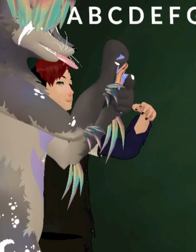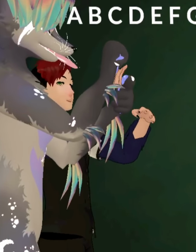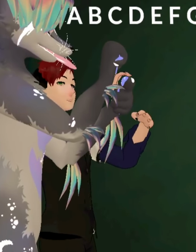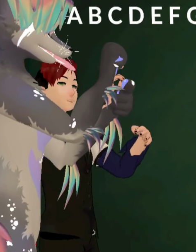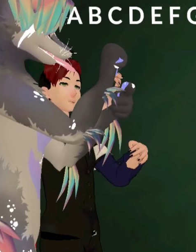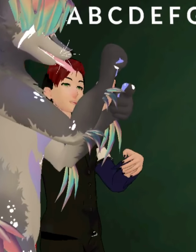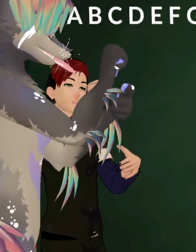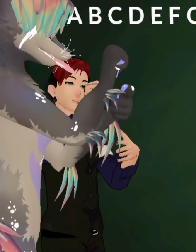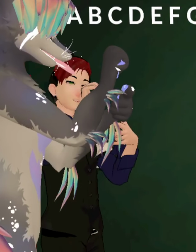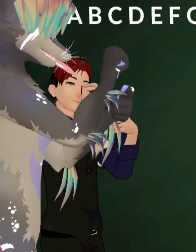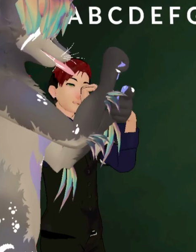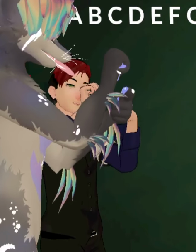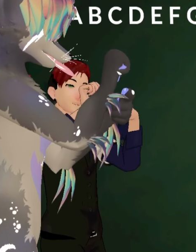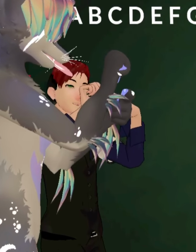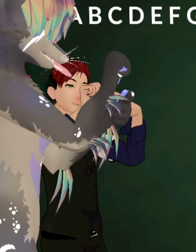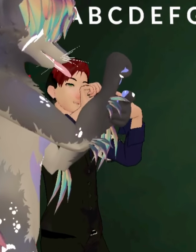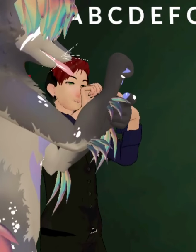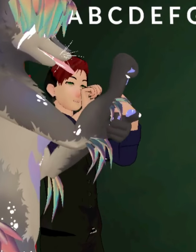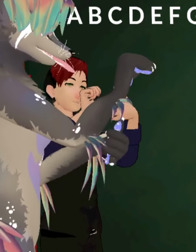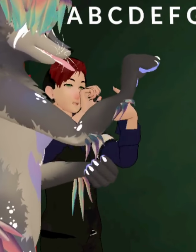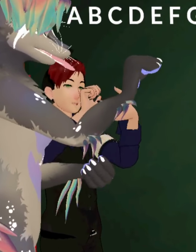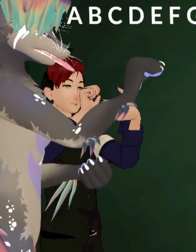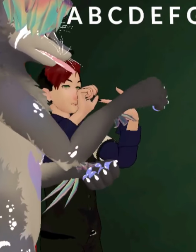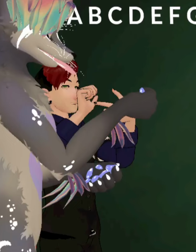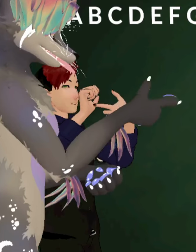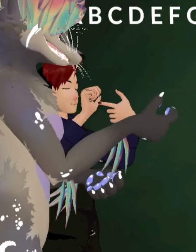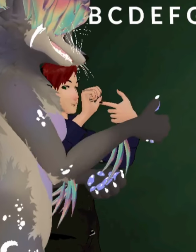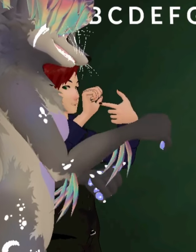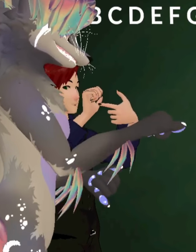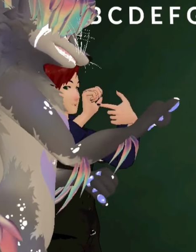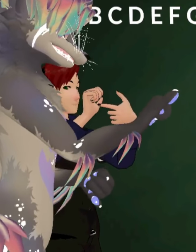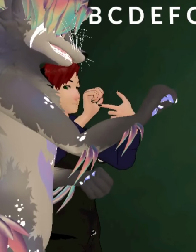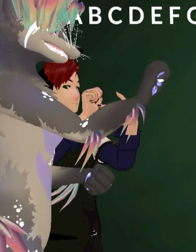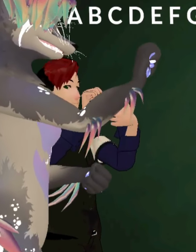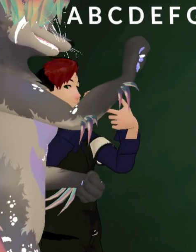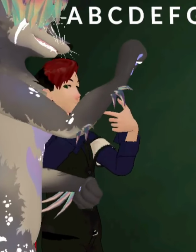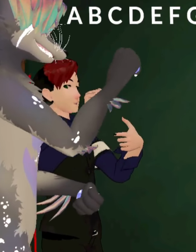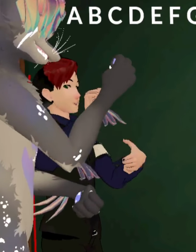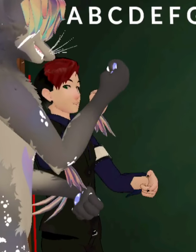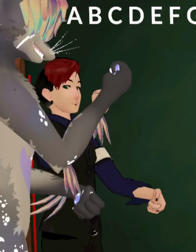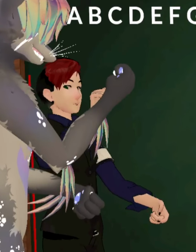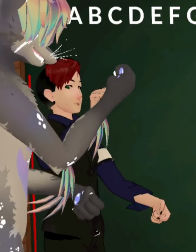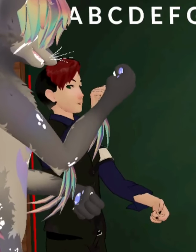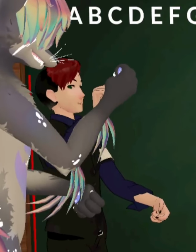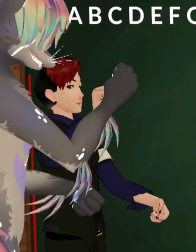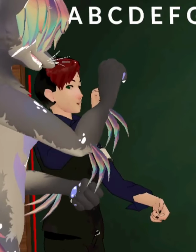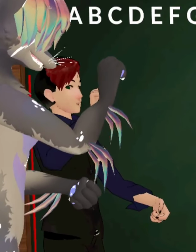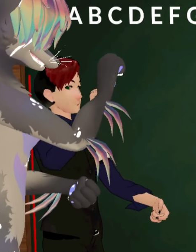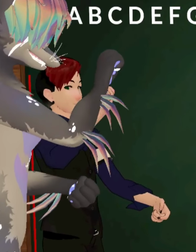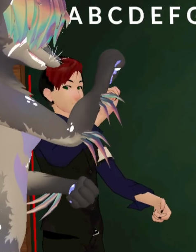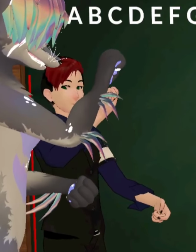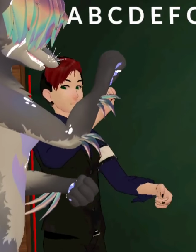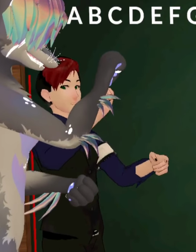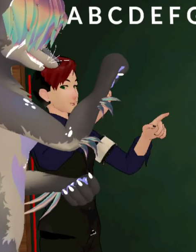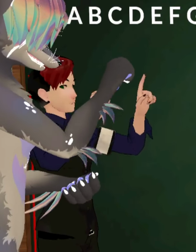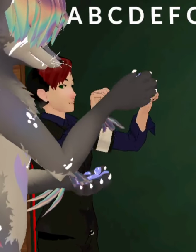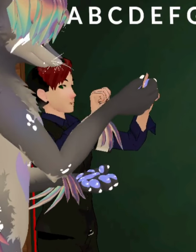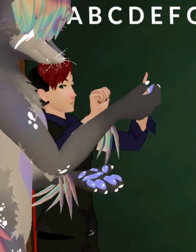in real life, you would have your hands here and you'd have your thumb positioned right under them. But we can't do that in VR, even with index. So we have to